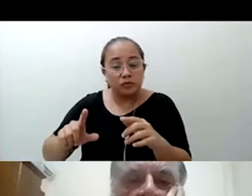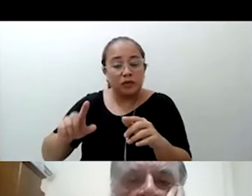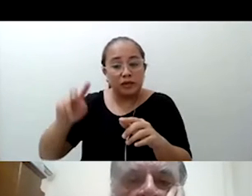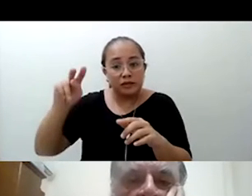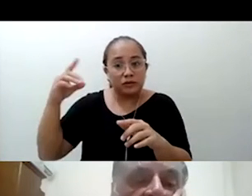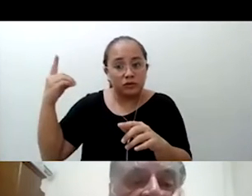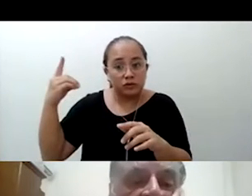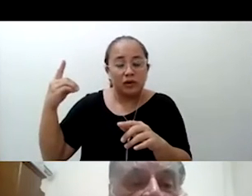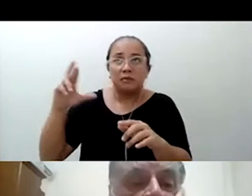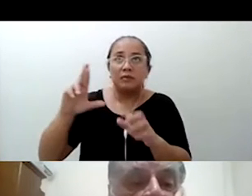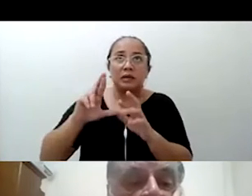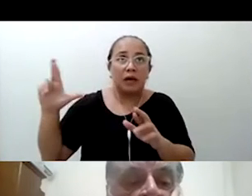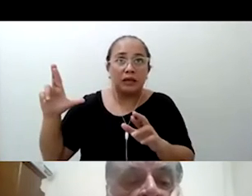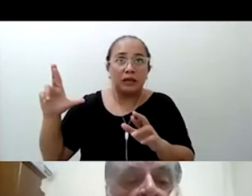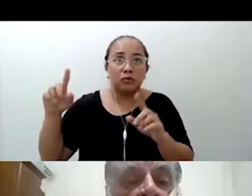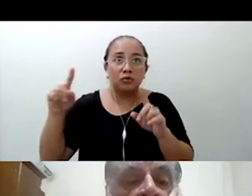and move to left,